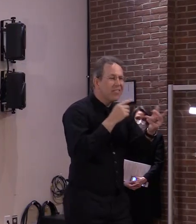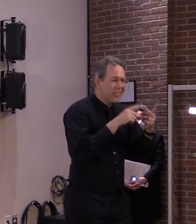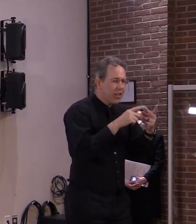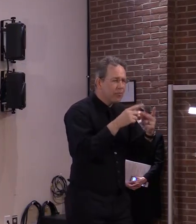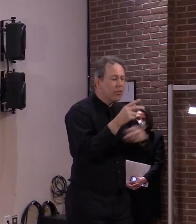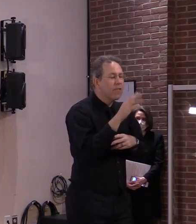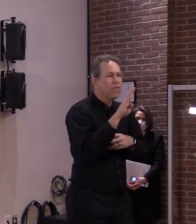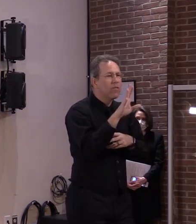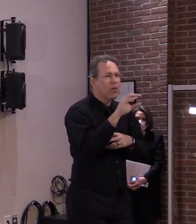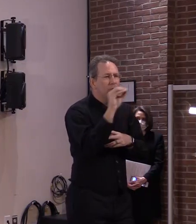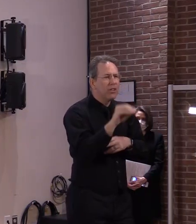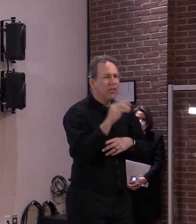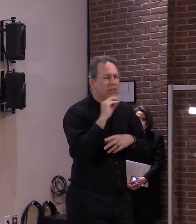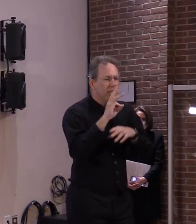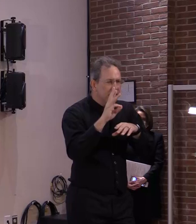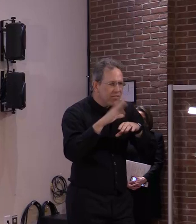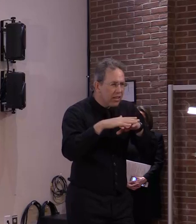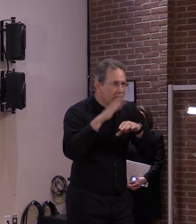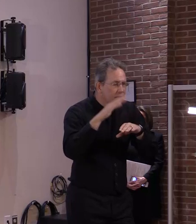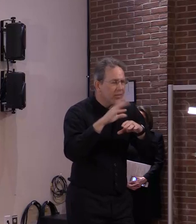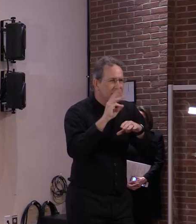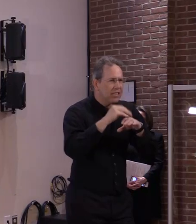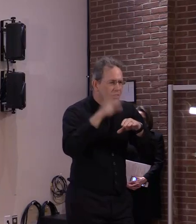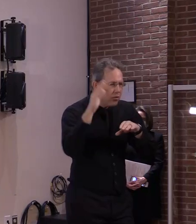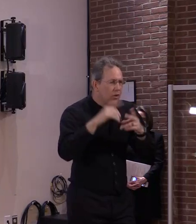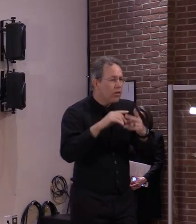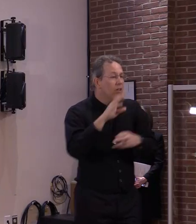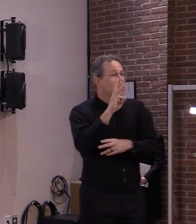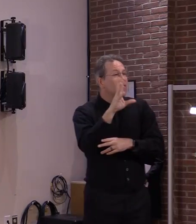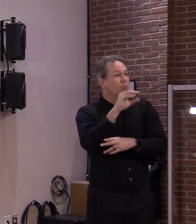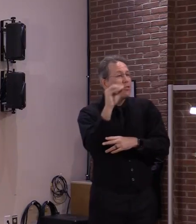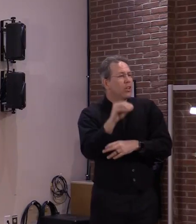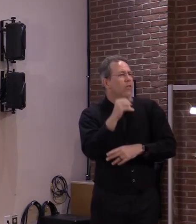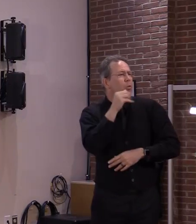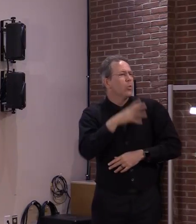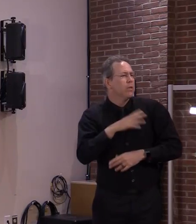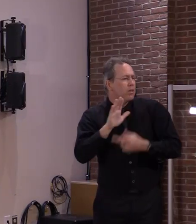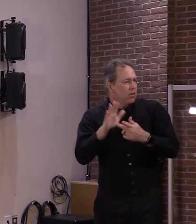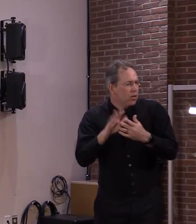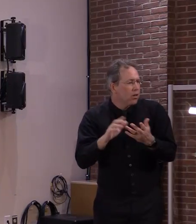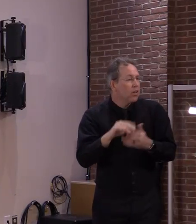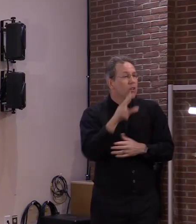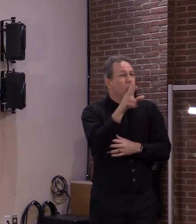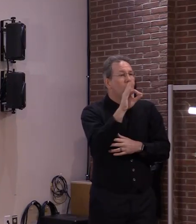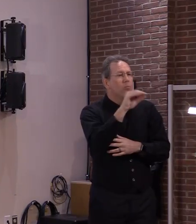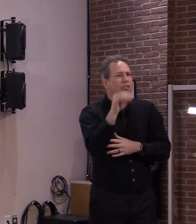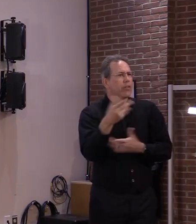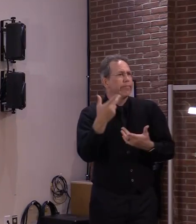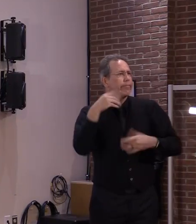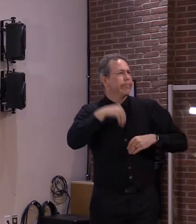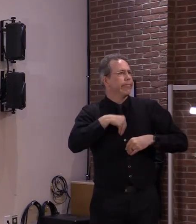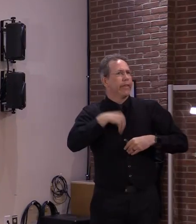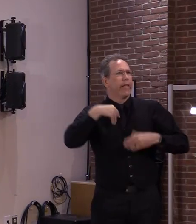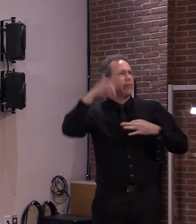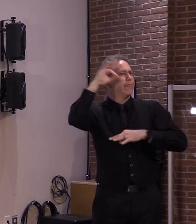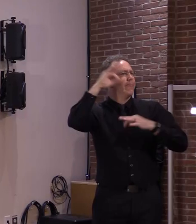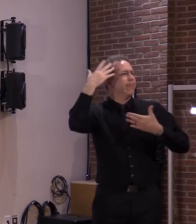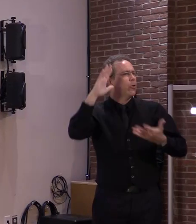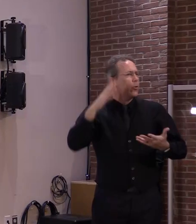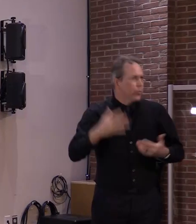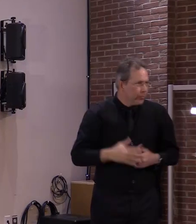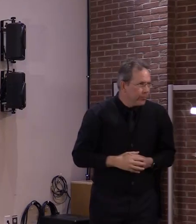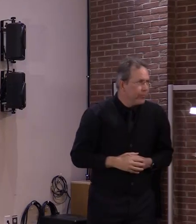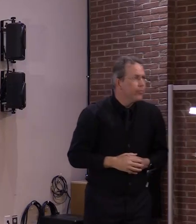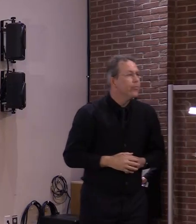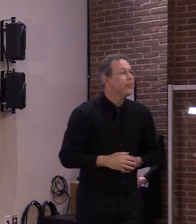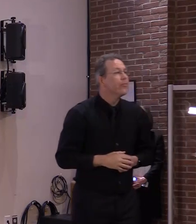Importantly, just 396 people nationwide, 7% with breakthrough infections, were known